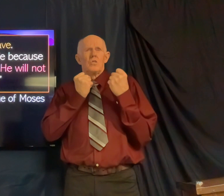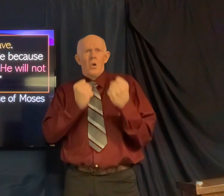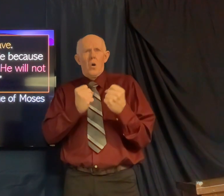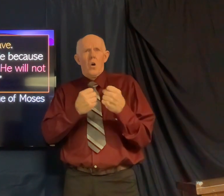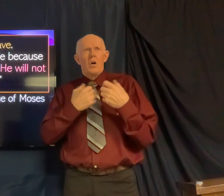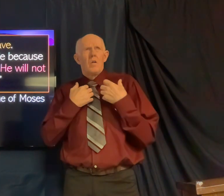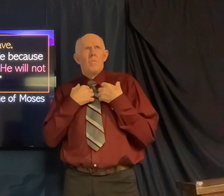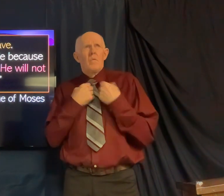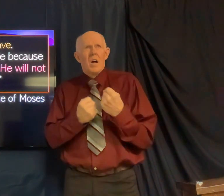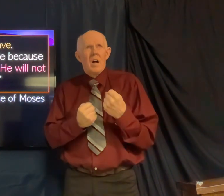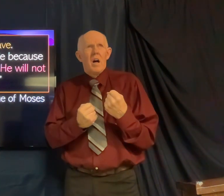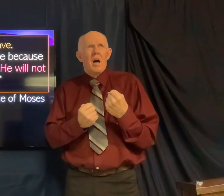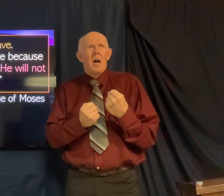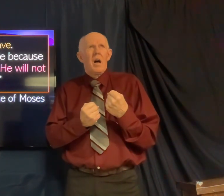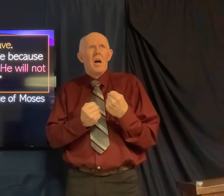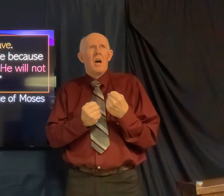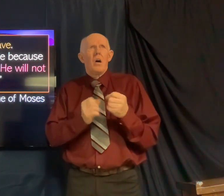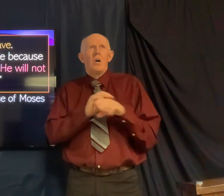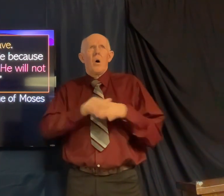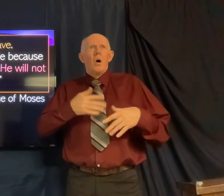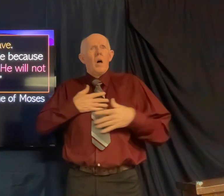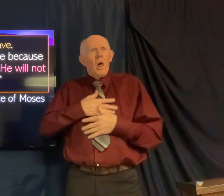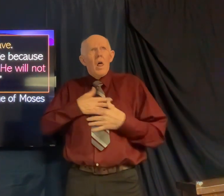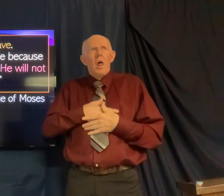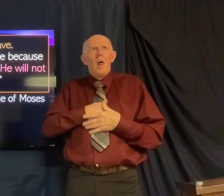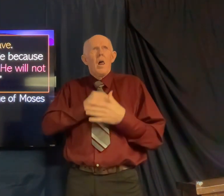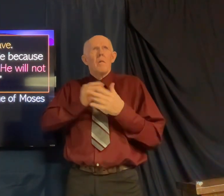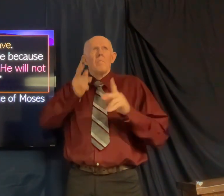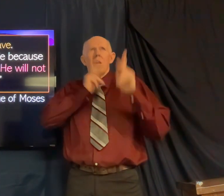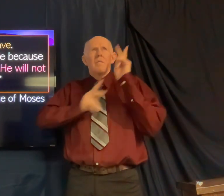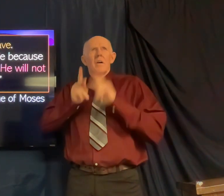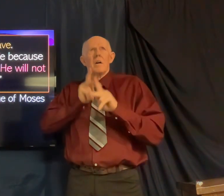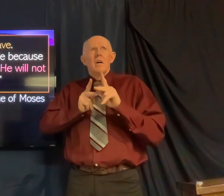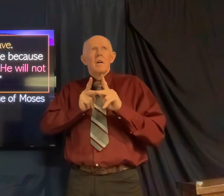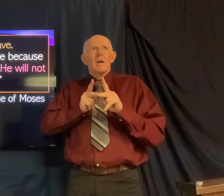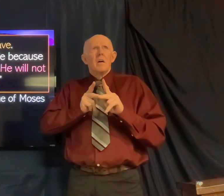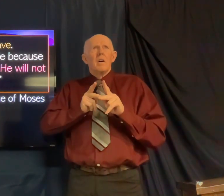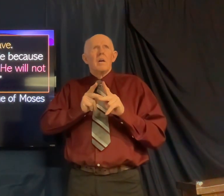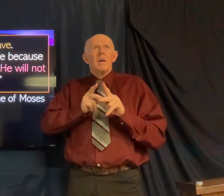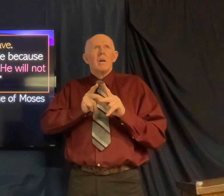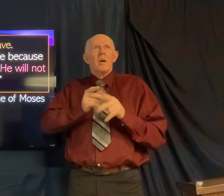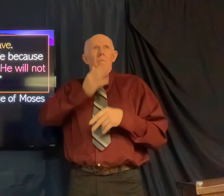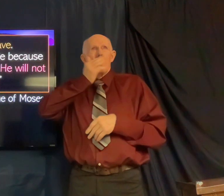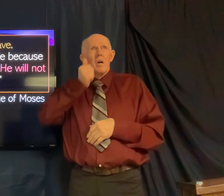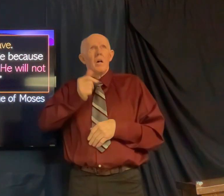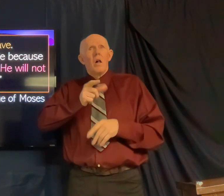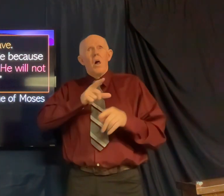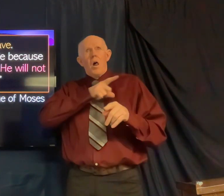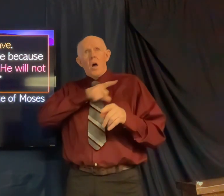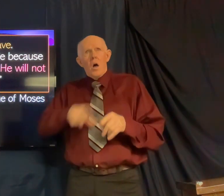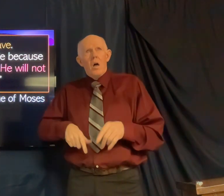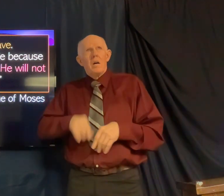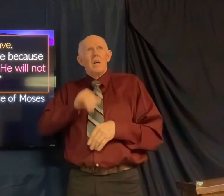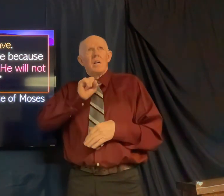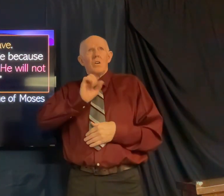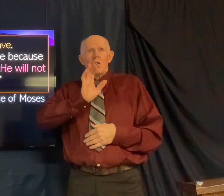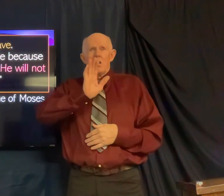Be strong and be brave. Don't be afraid of those people, because the Lord your